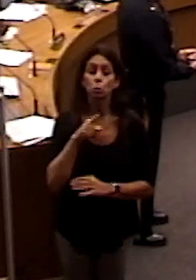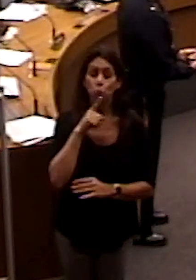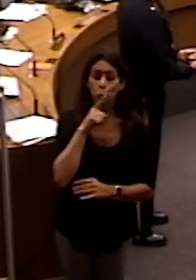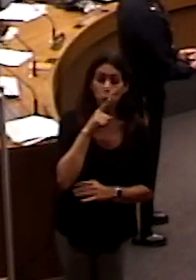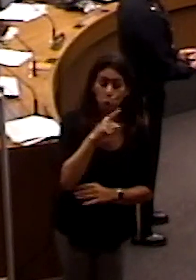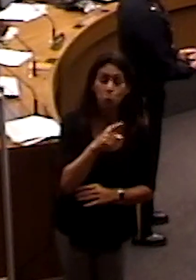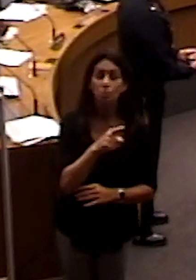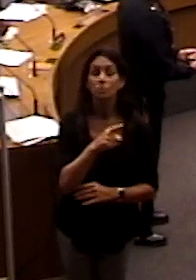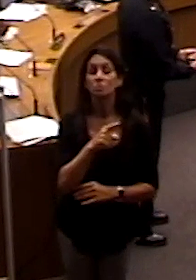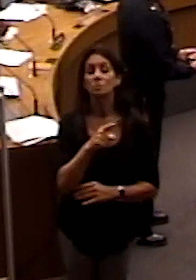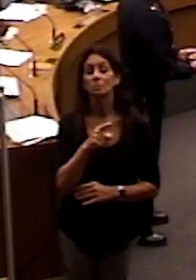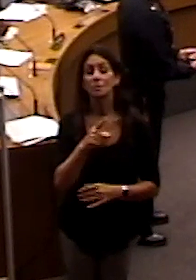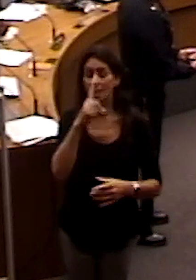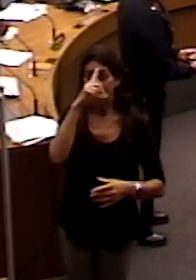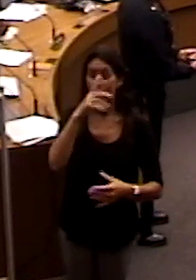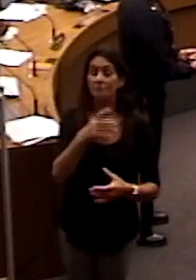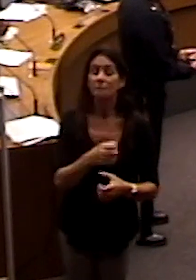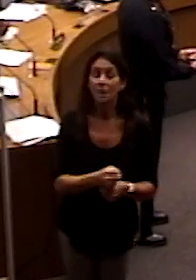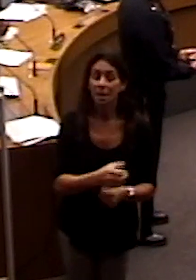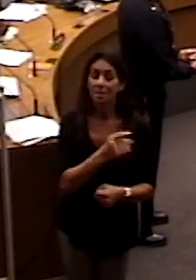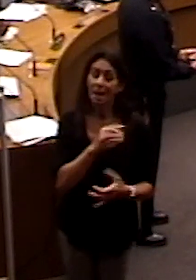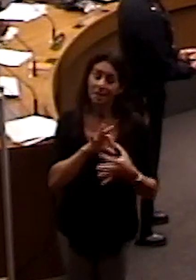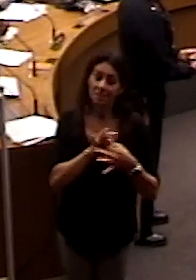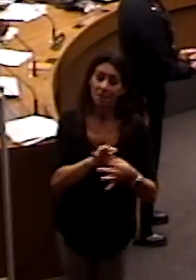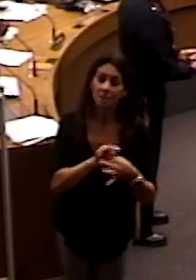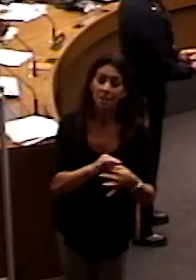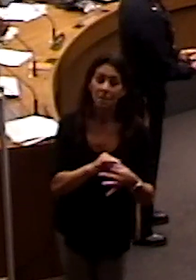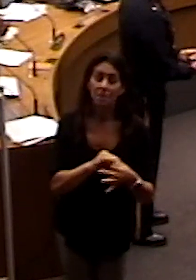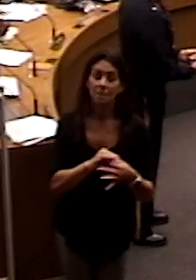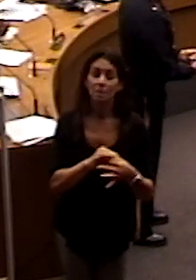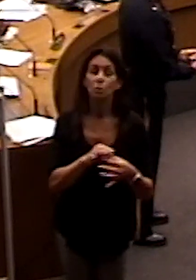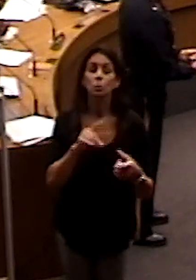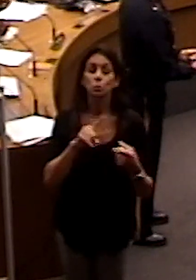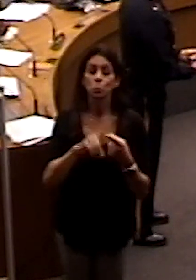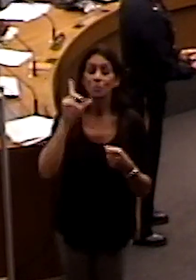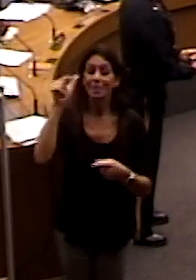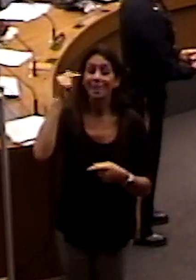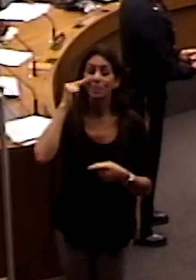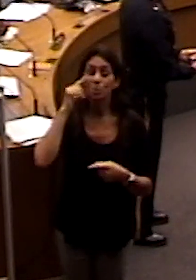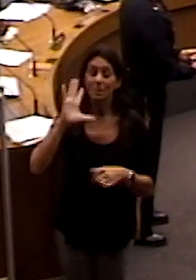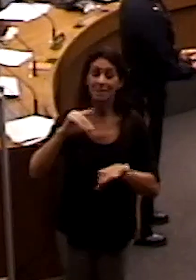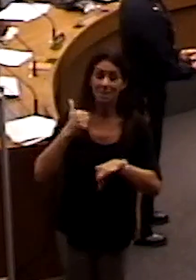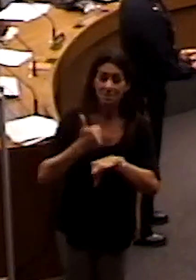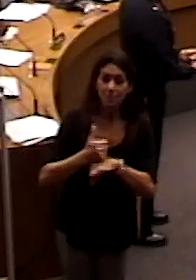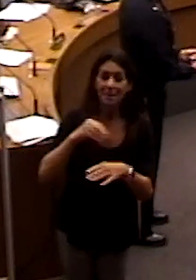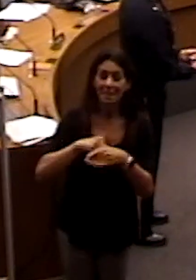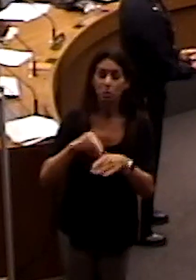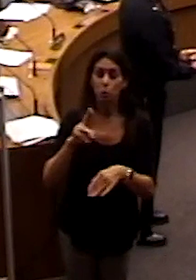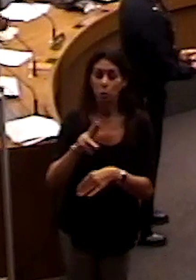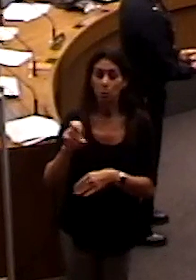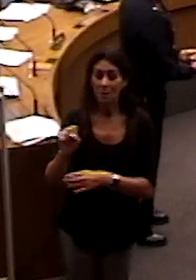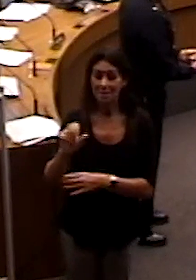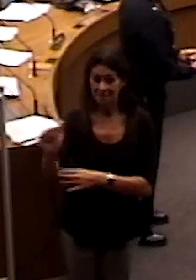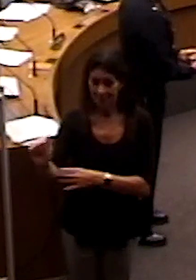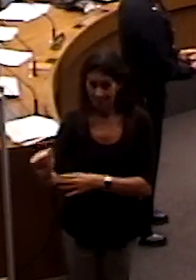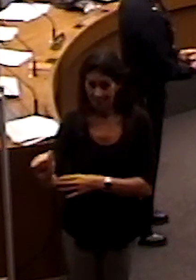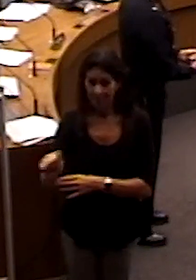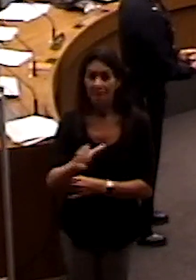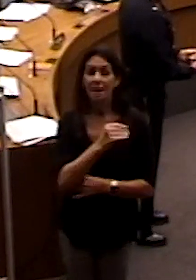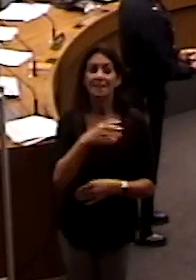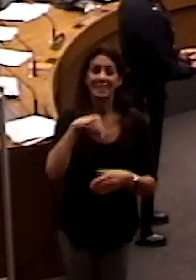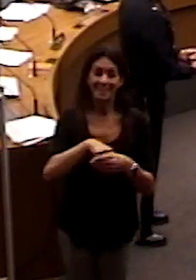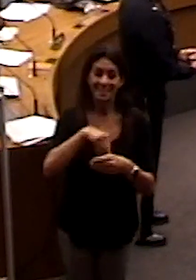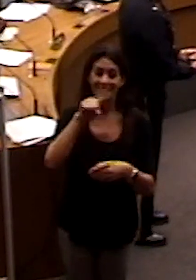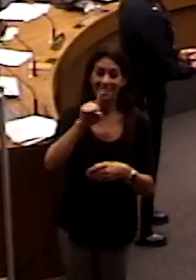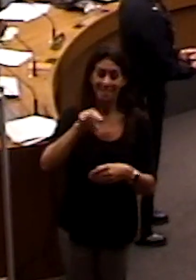allegiance. And allegiance. To the same. To the same. And to the government established. And to the government established. In the United States. In the United States. And in this